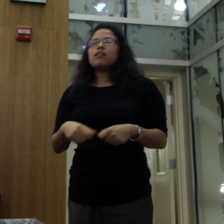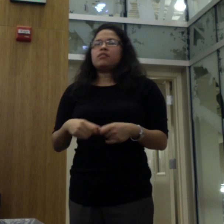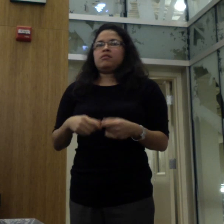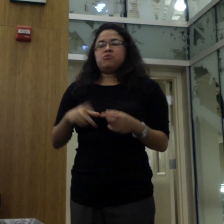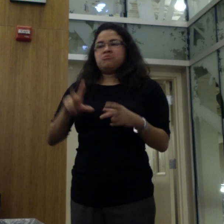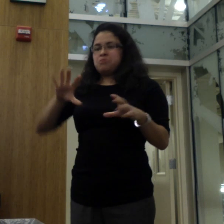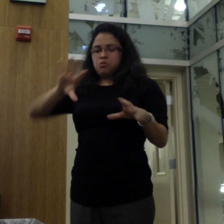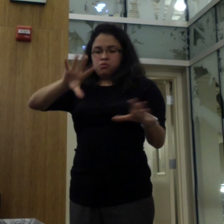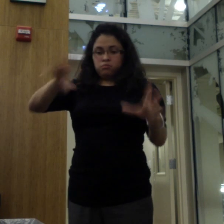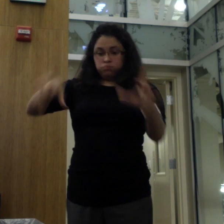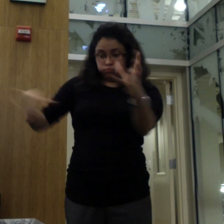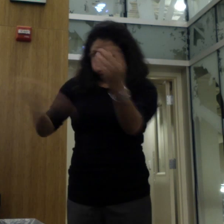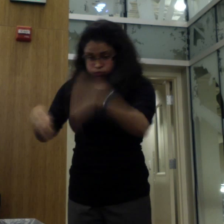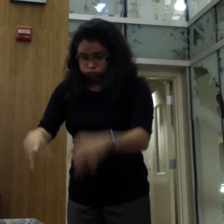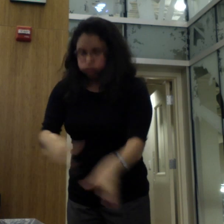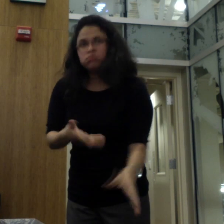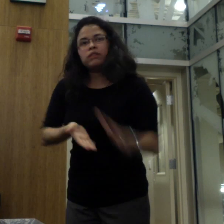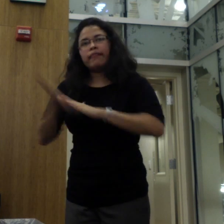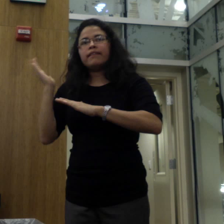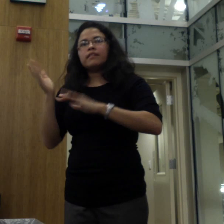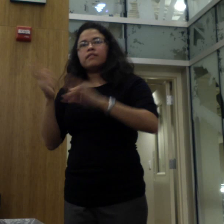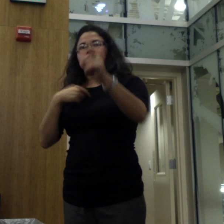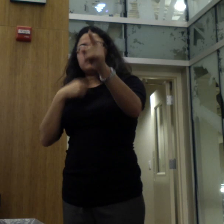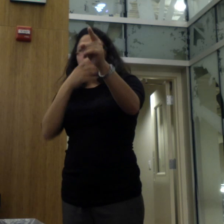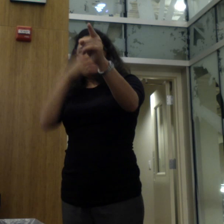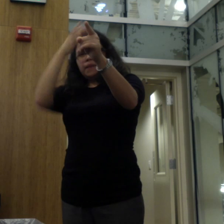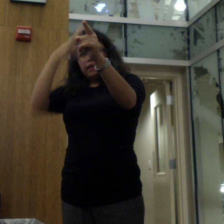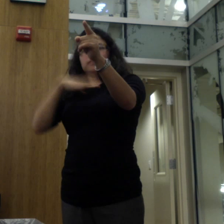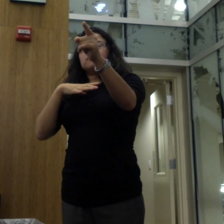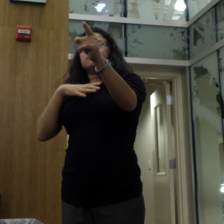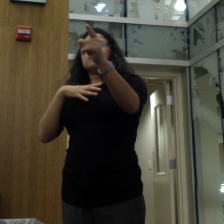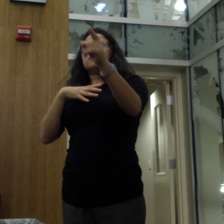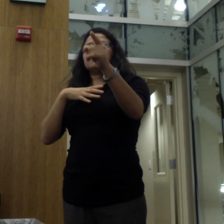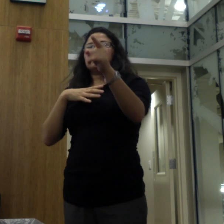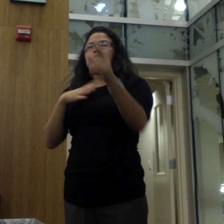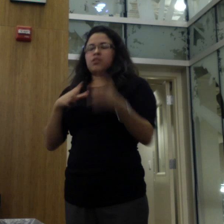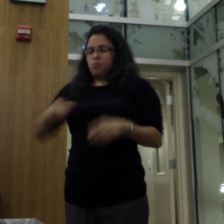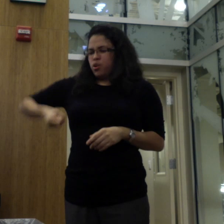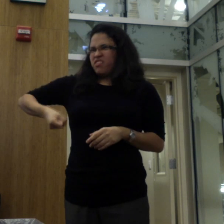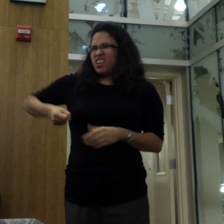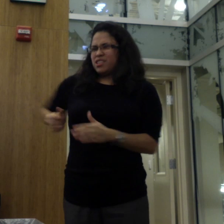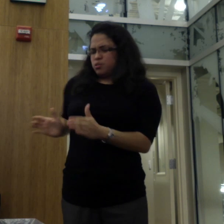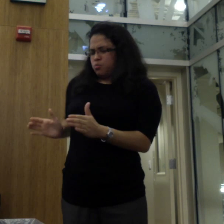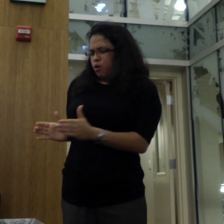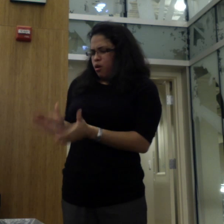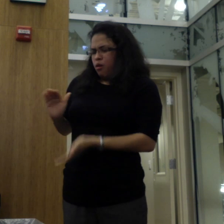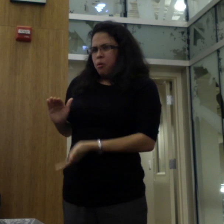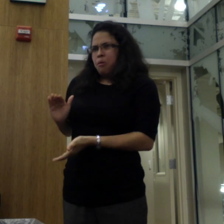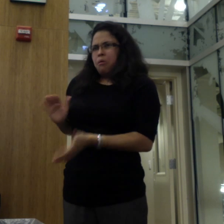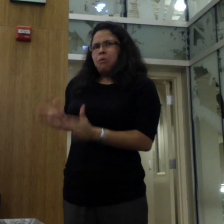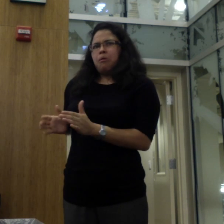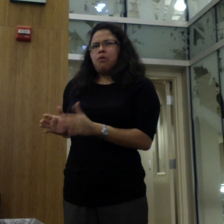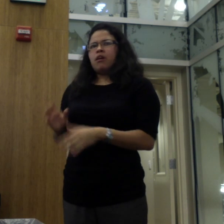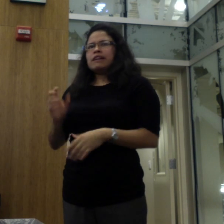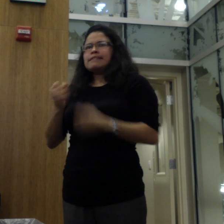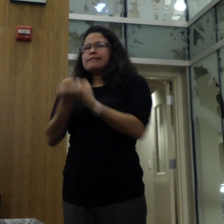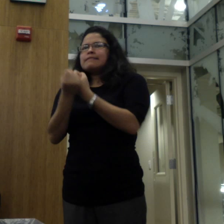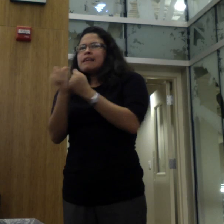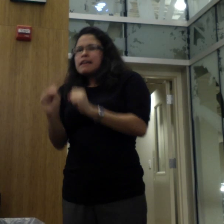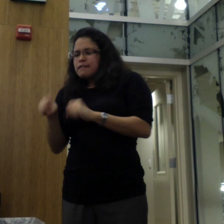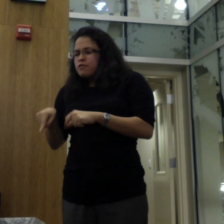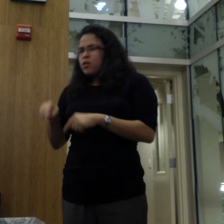have all that flash drive. You can also get the small, like, briefcase style safes. You know, Walmart for